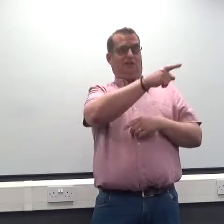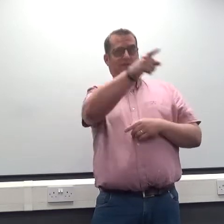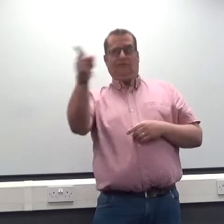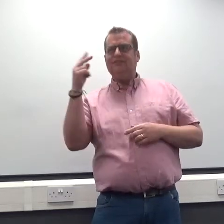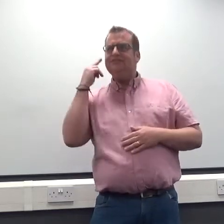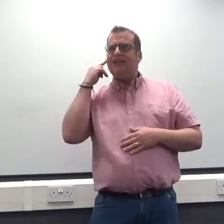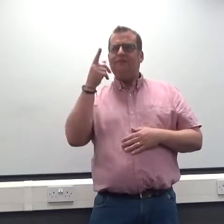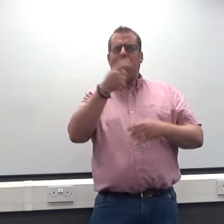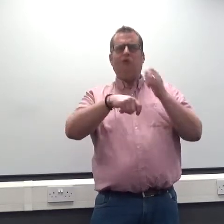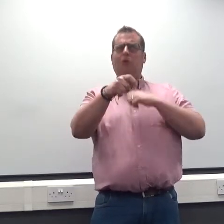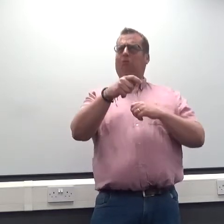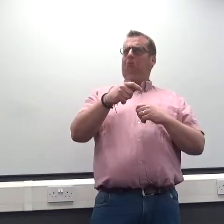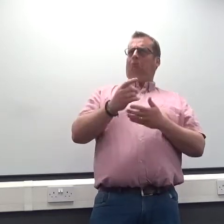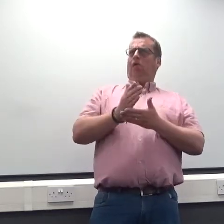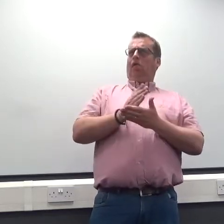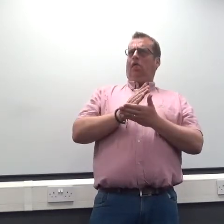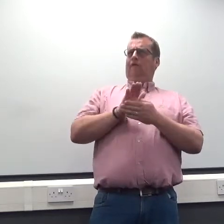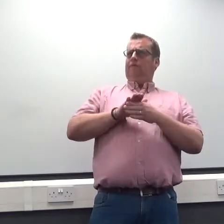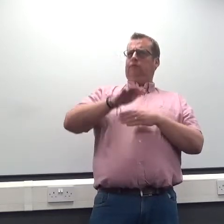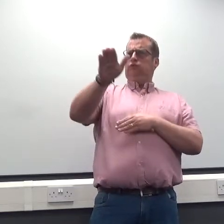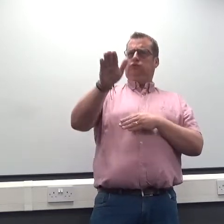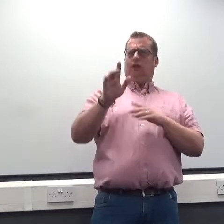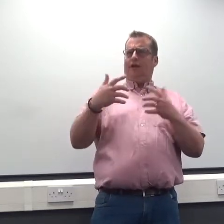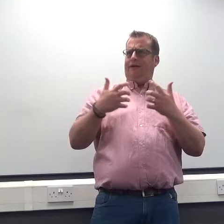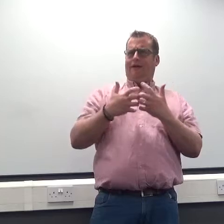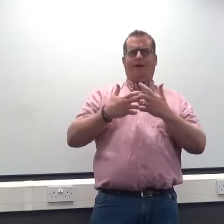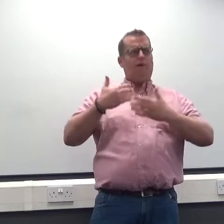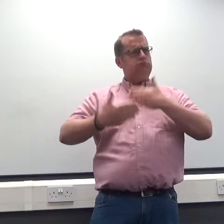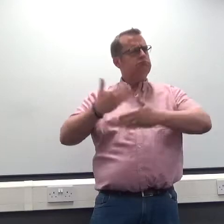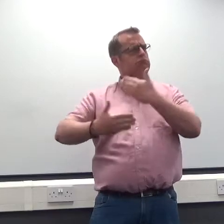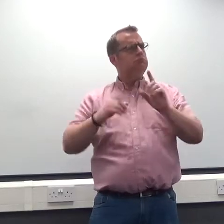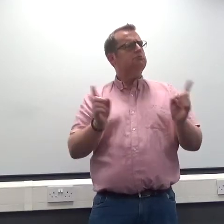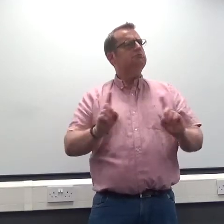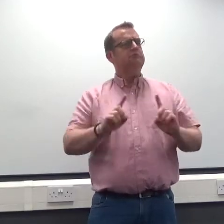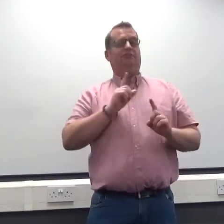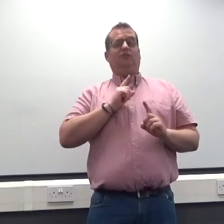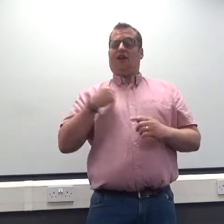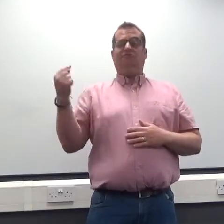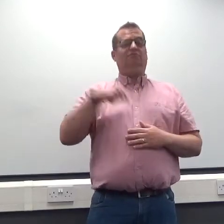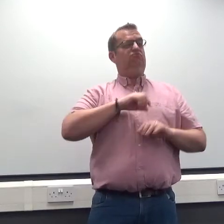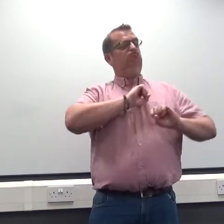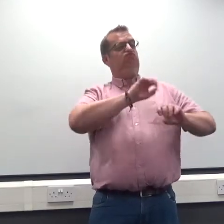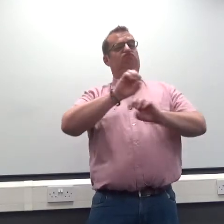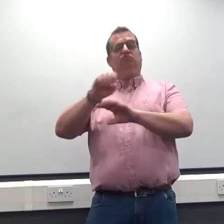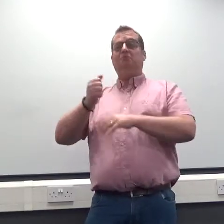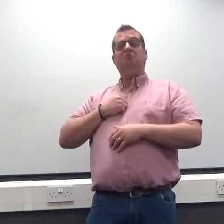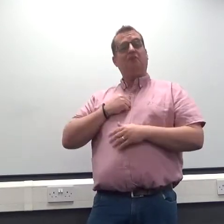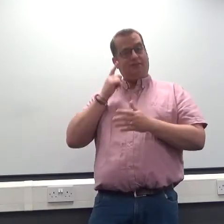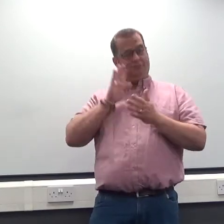society. And the reason is because, some of you perhaps who are deaf and young have worried perhaps about future career possibilities.